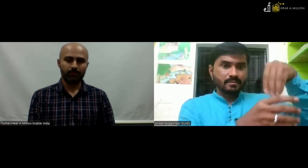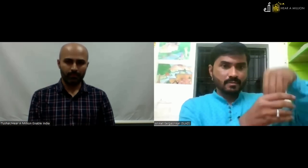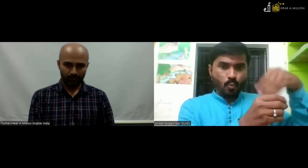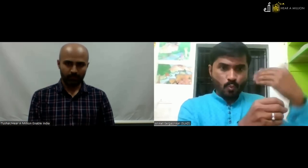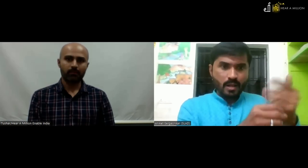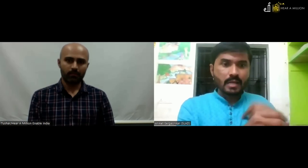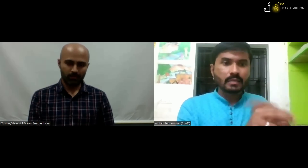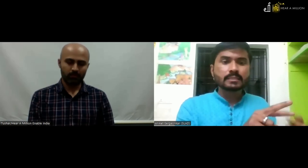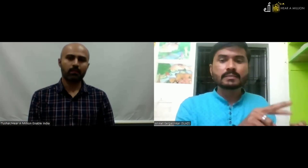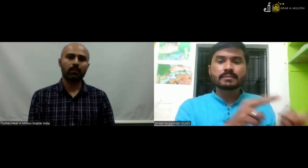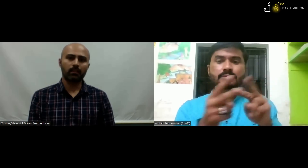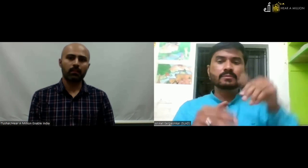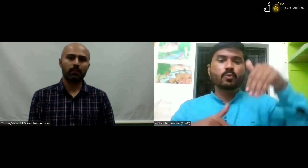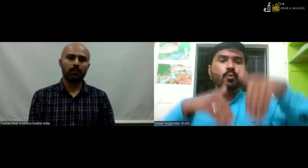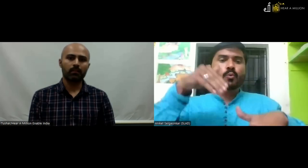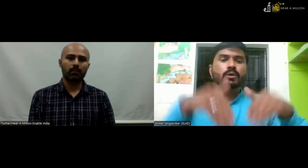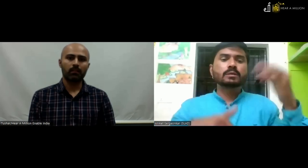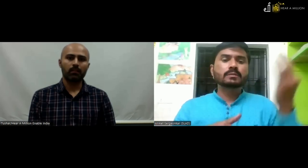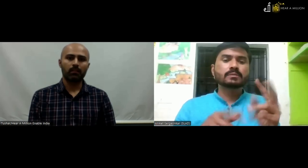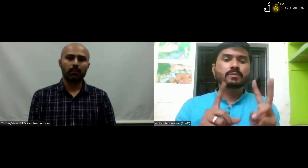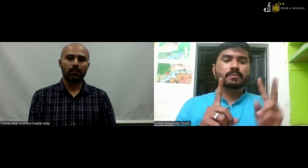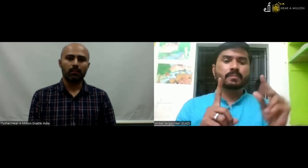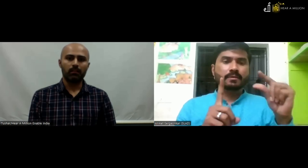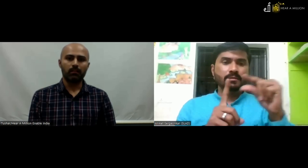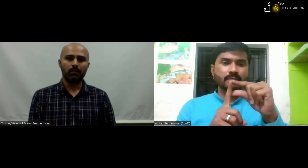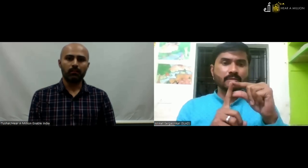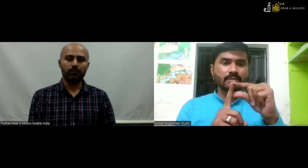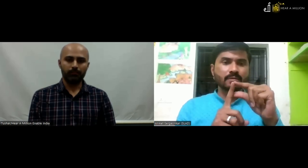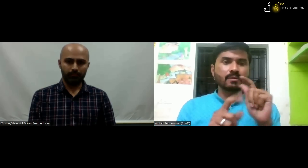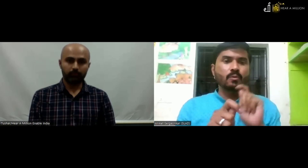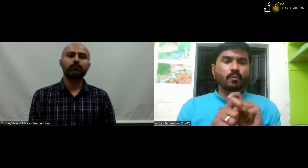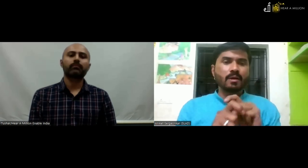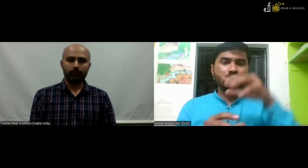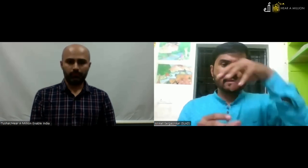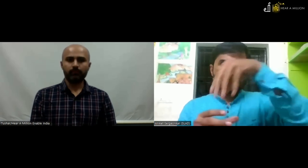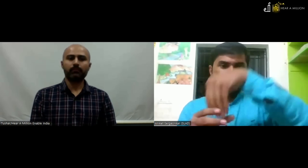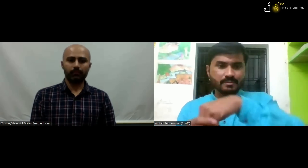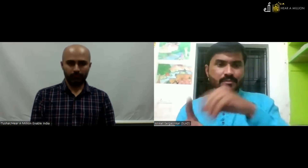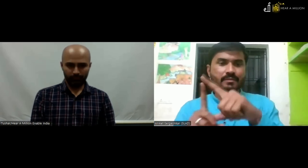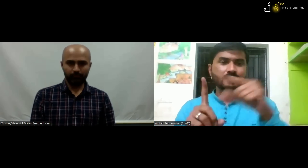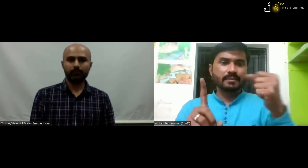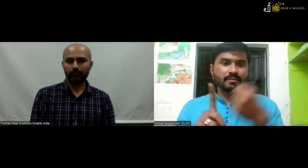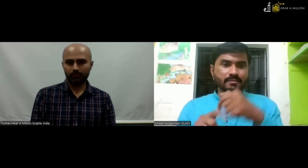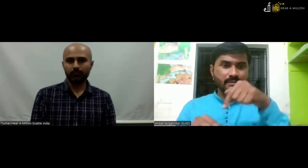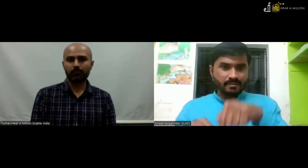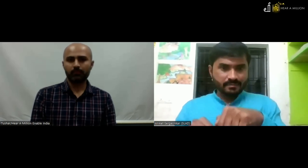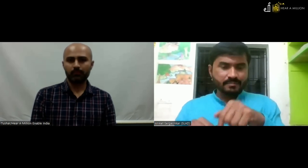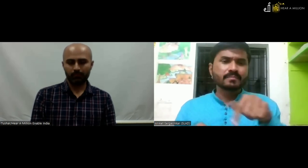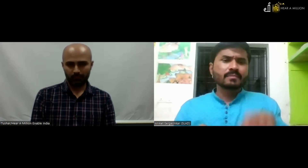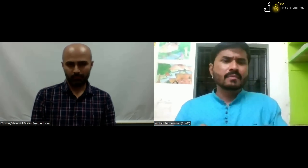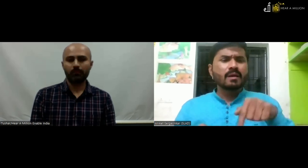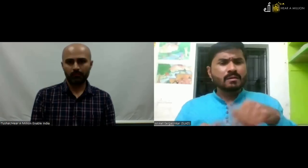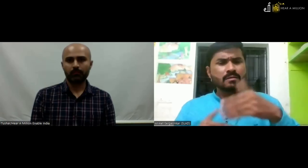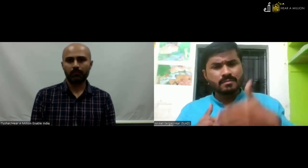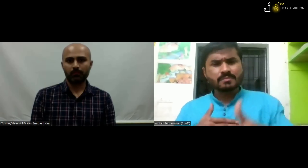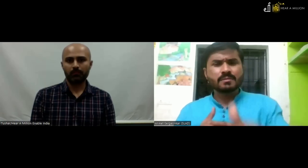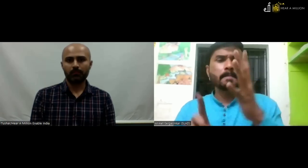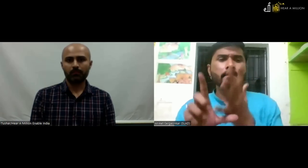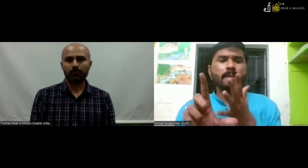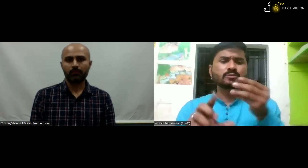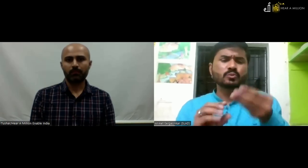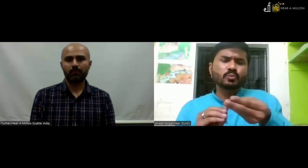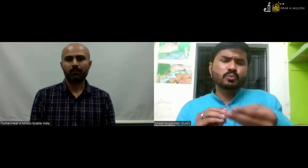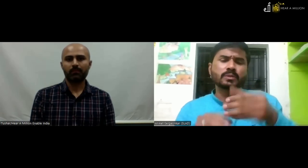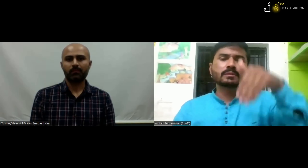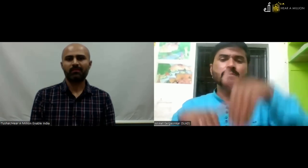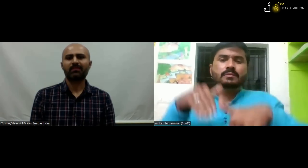been fighting for the license. It's been 5 years. So now we have a new government and we have a